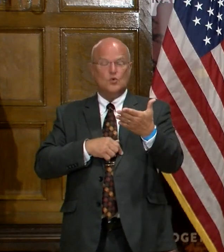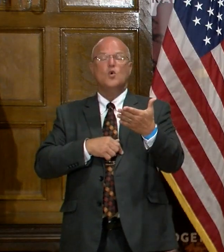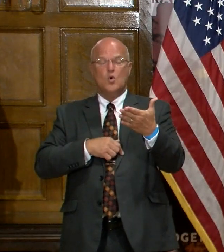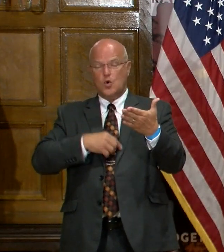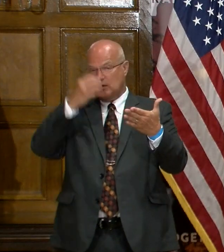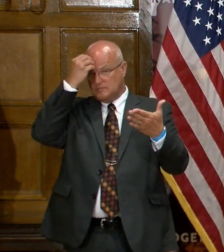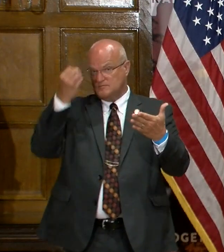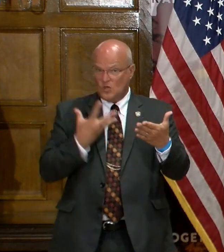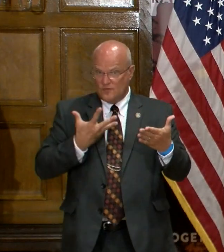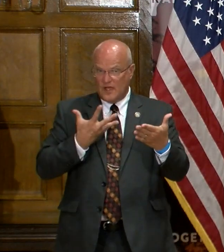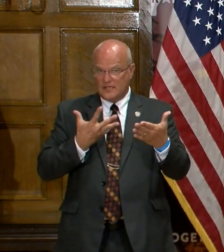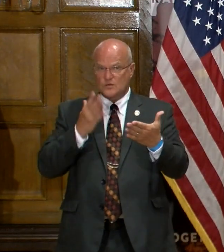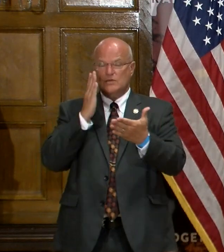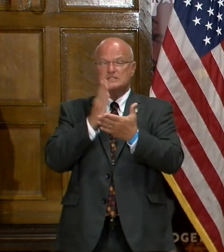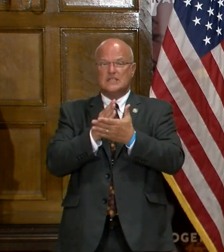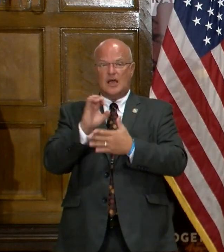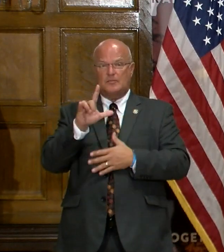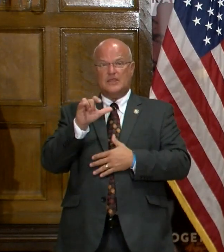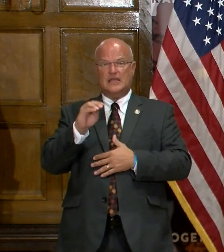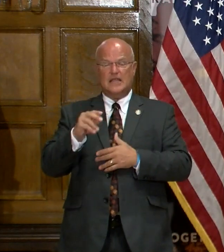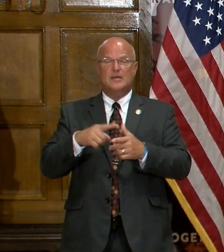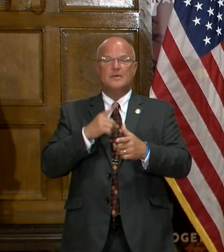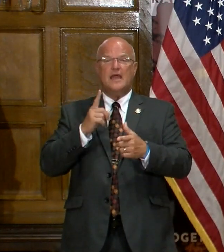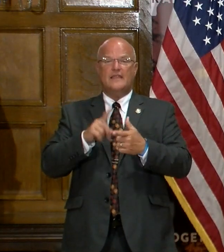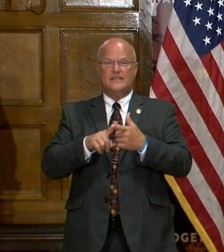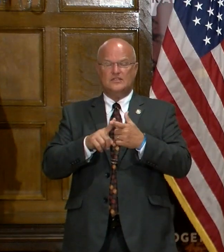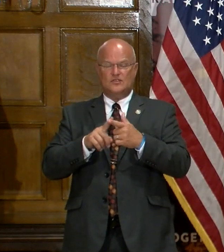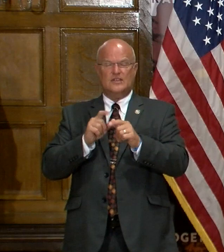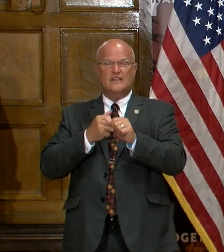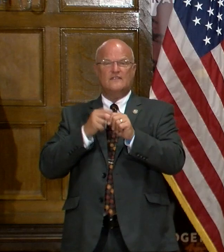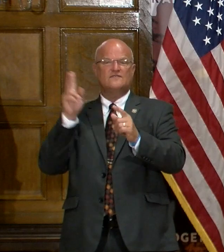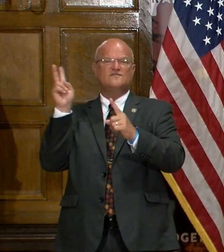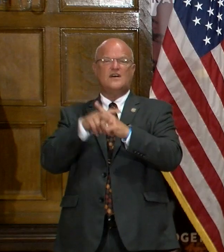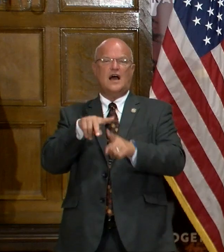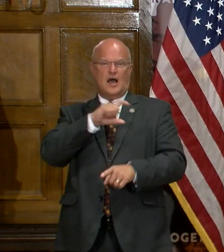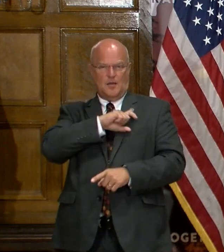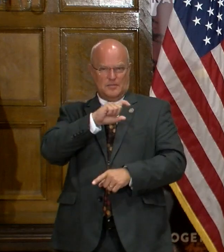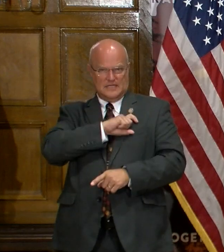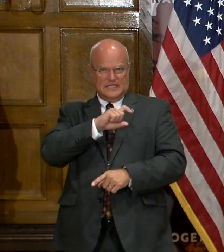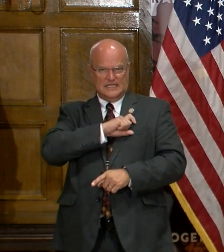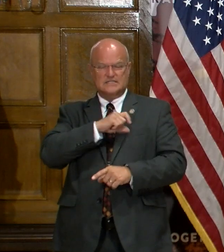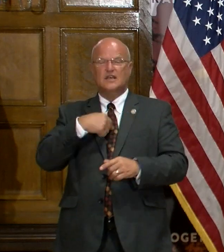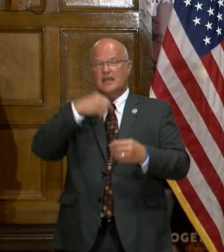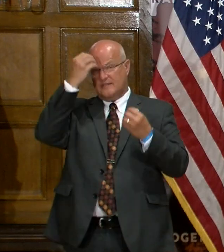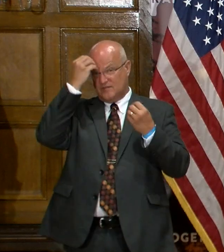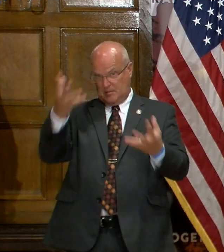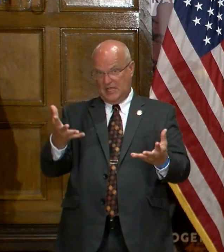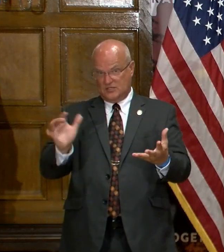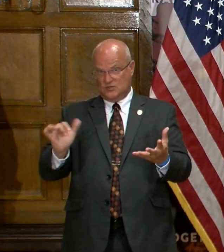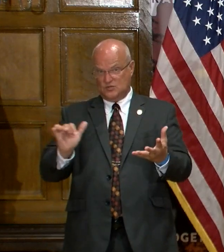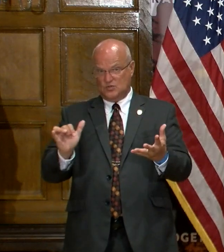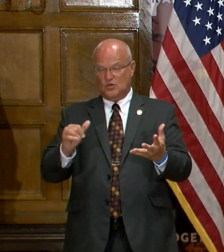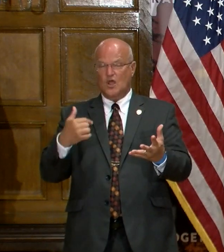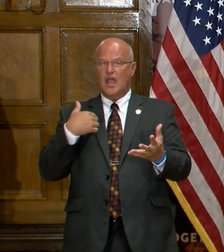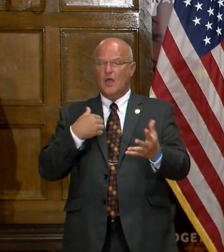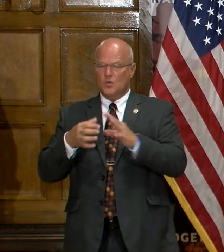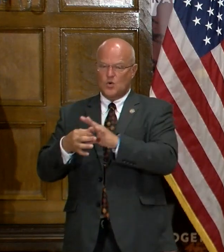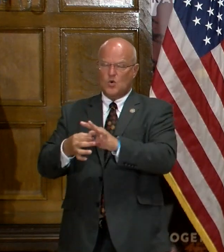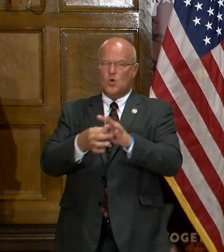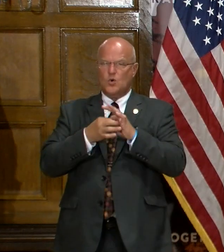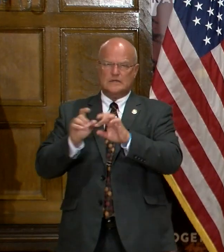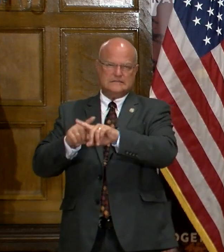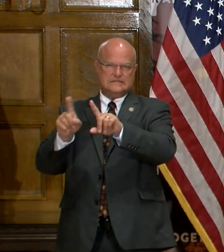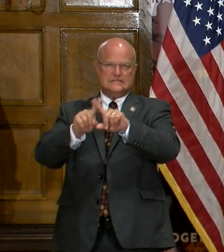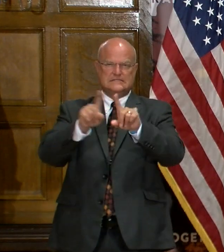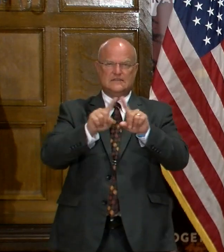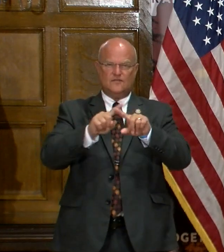immediately notify us so we can stop that claim, and then you can file on with a police report as well so they have that information. And again, we're coordinating with multiple